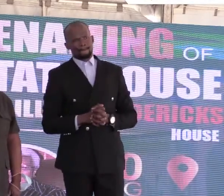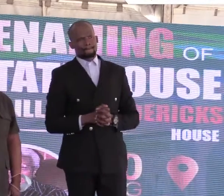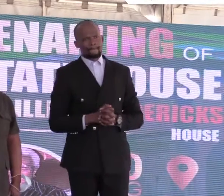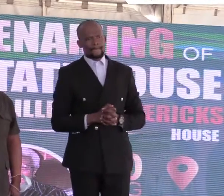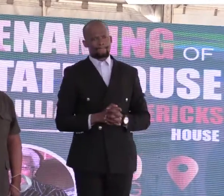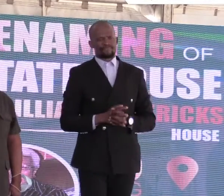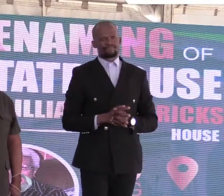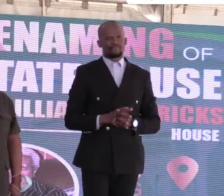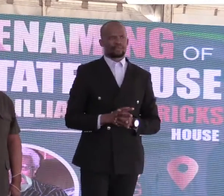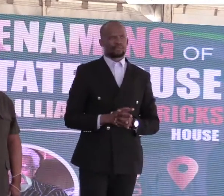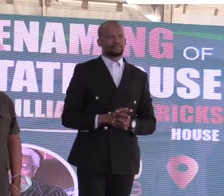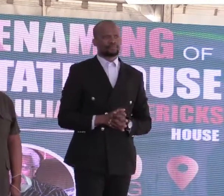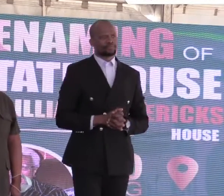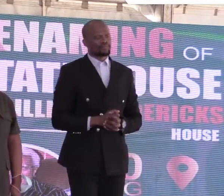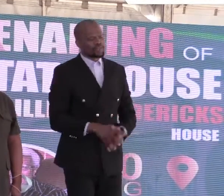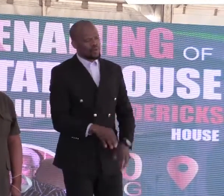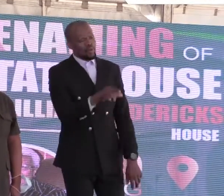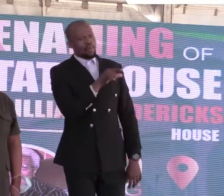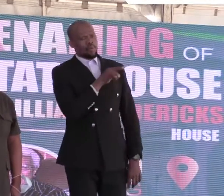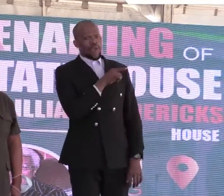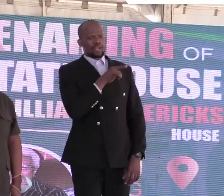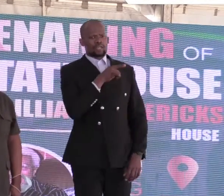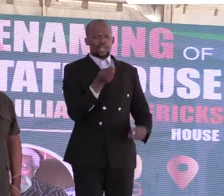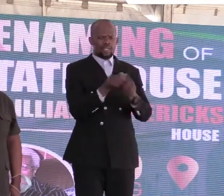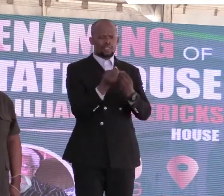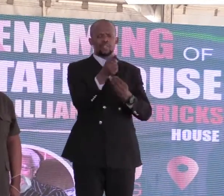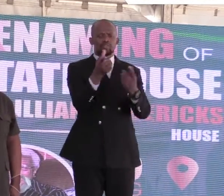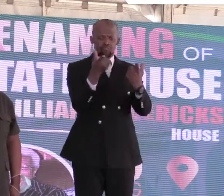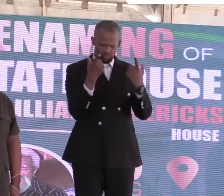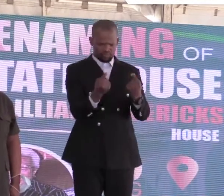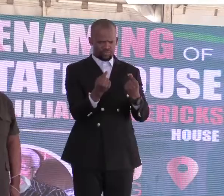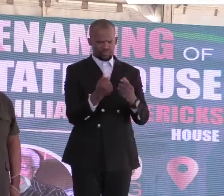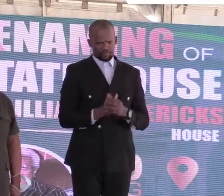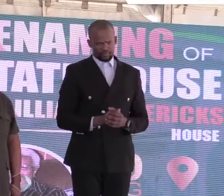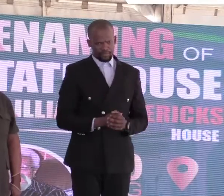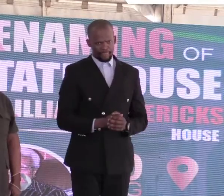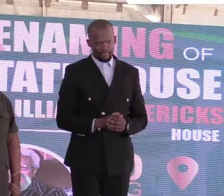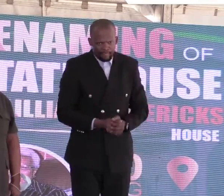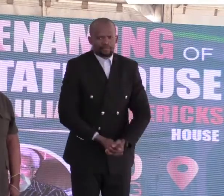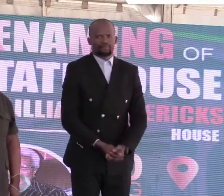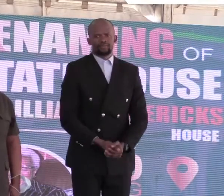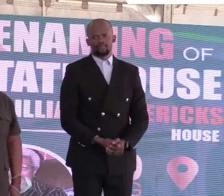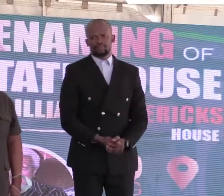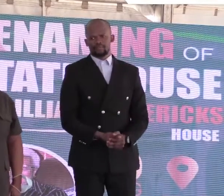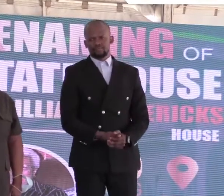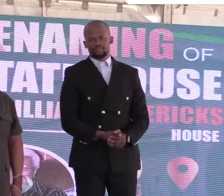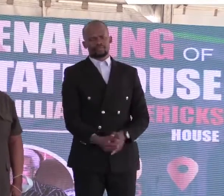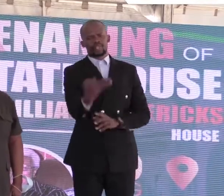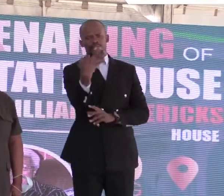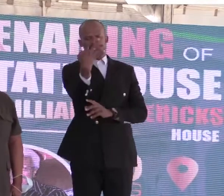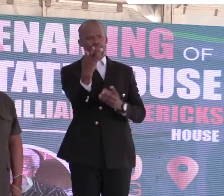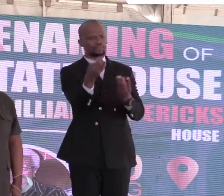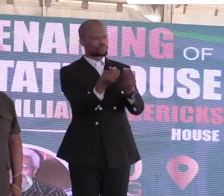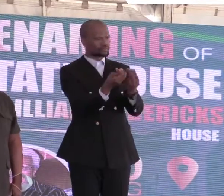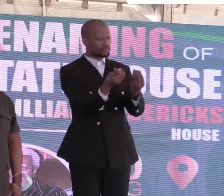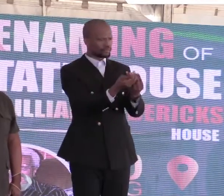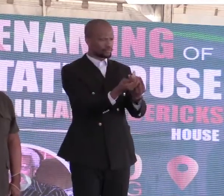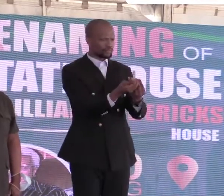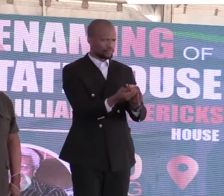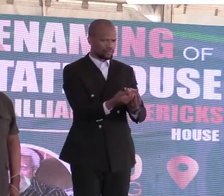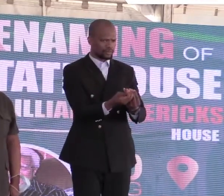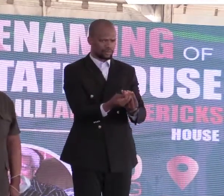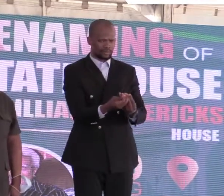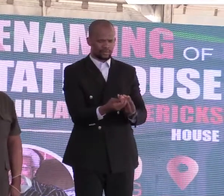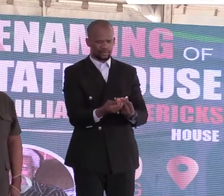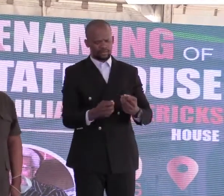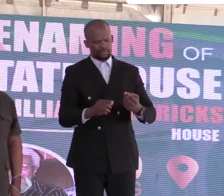the commitment that you have made and delivered. There are three things